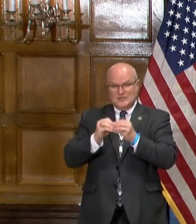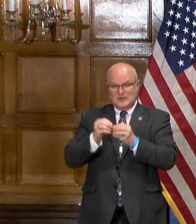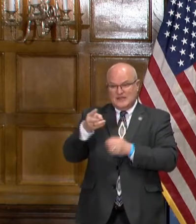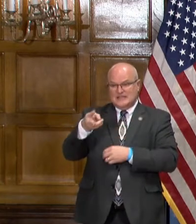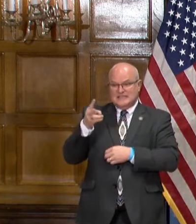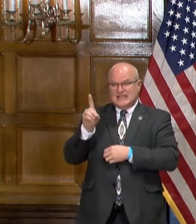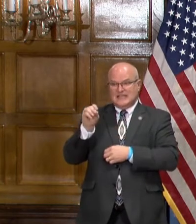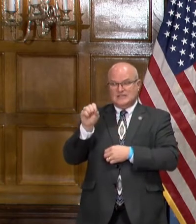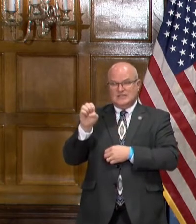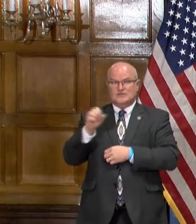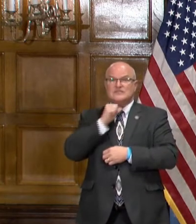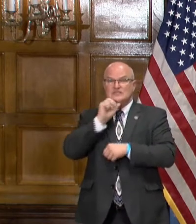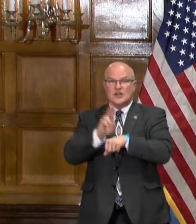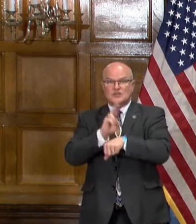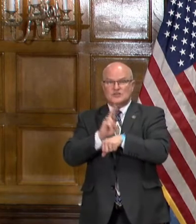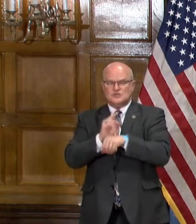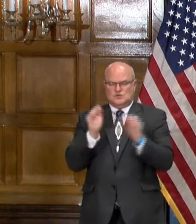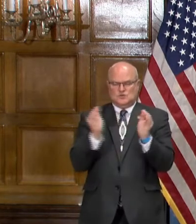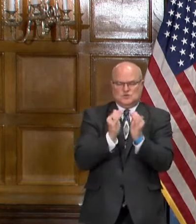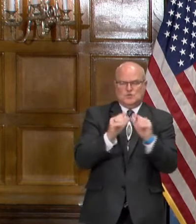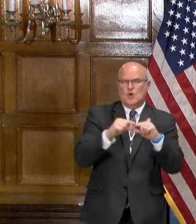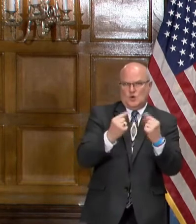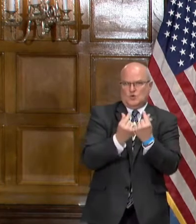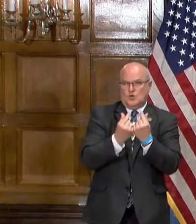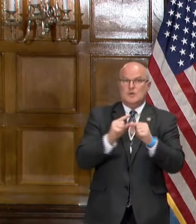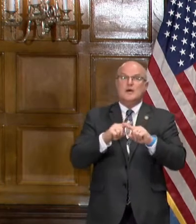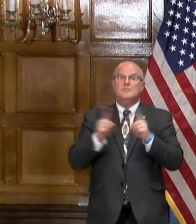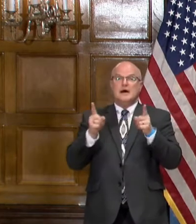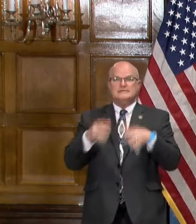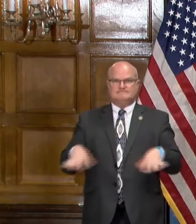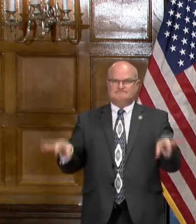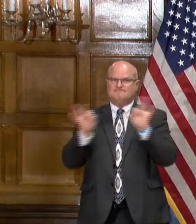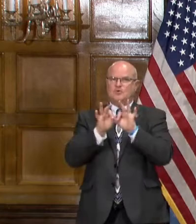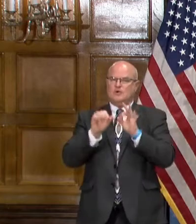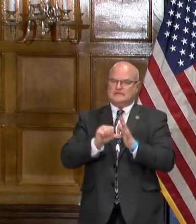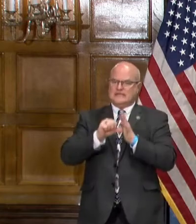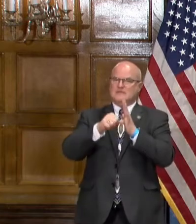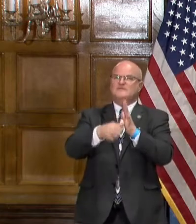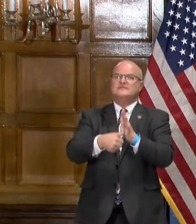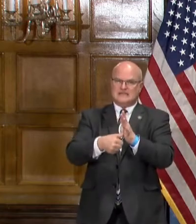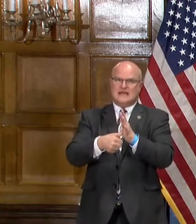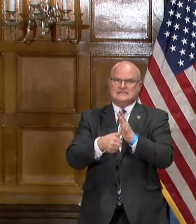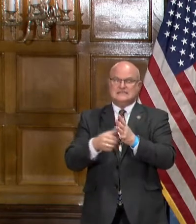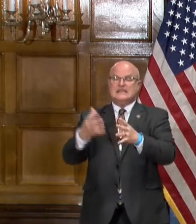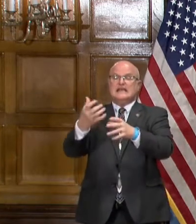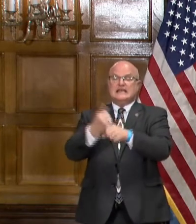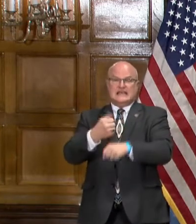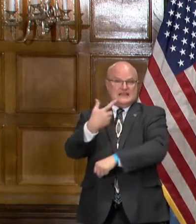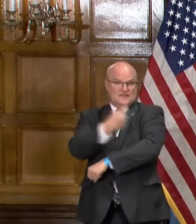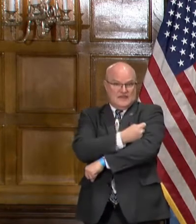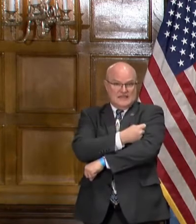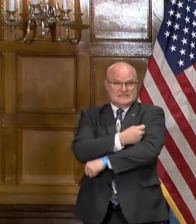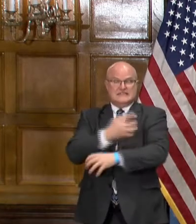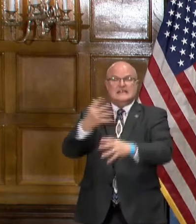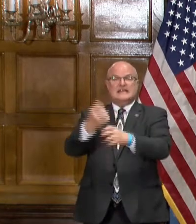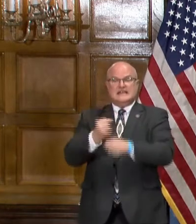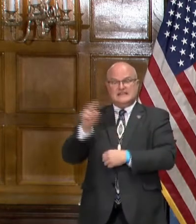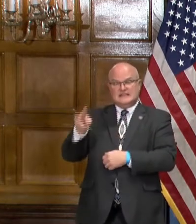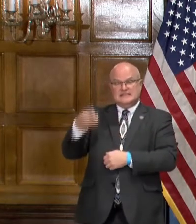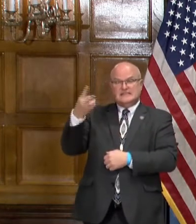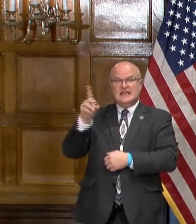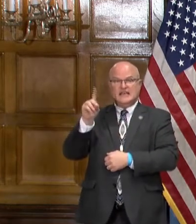of the population, but it is important that it emphasizes get the vaccine, get your second dose,